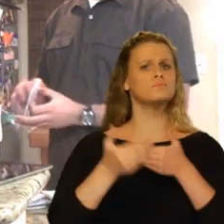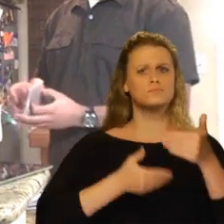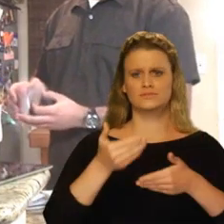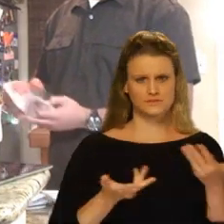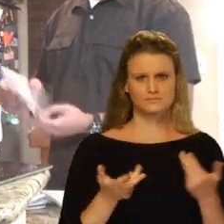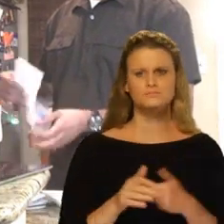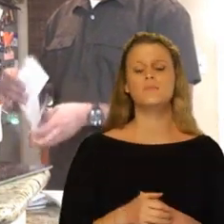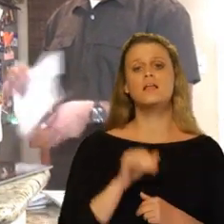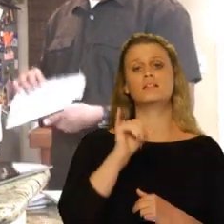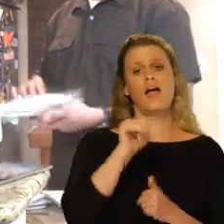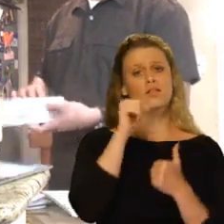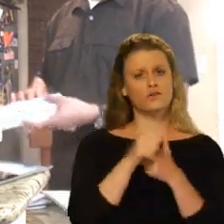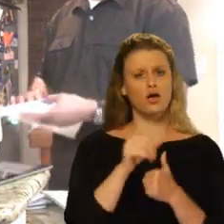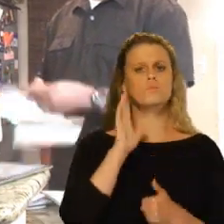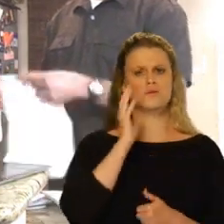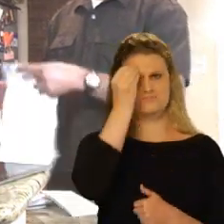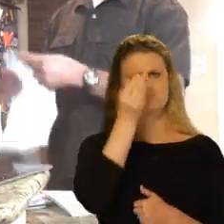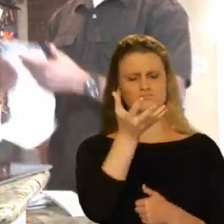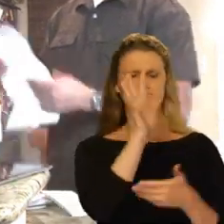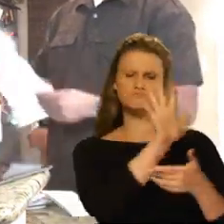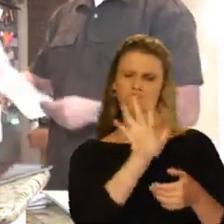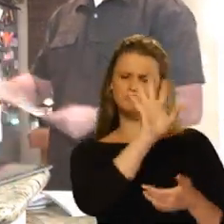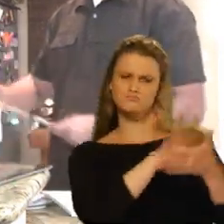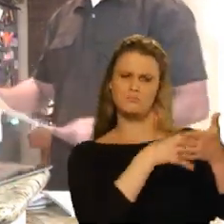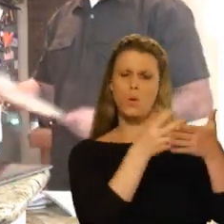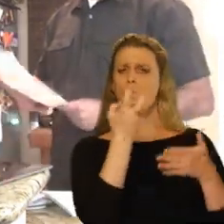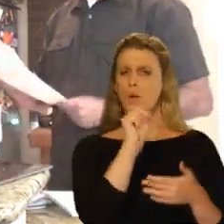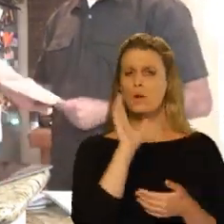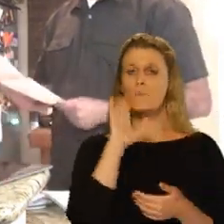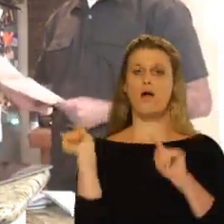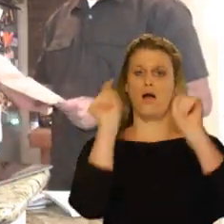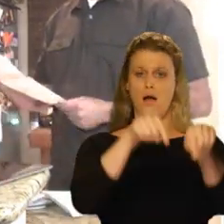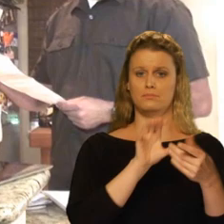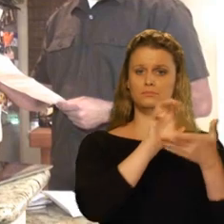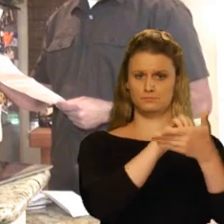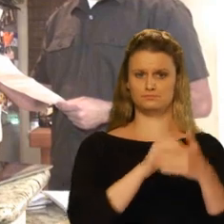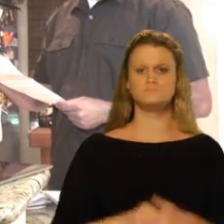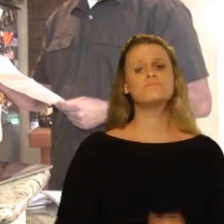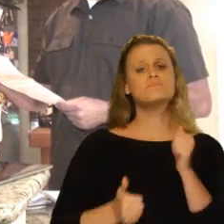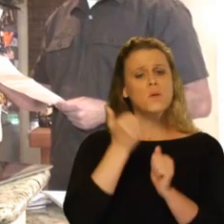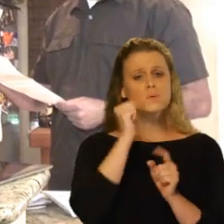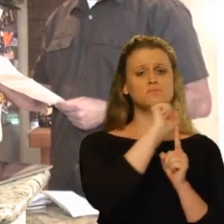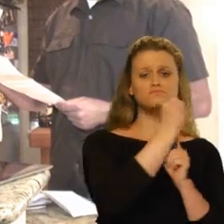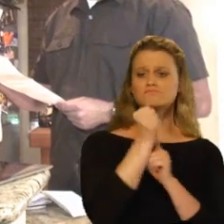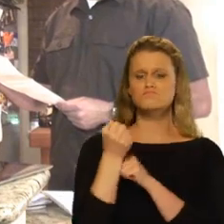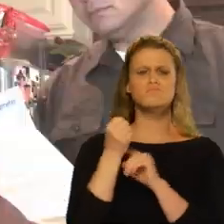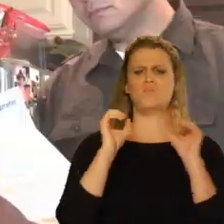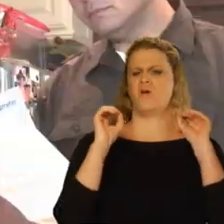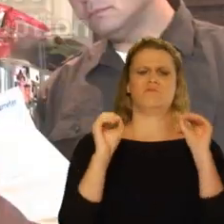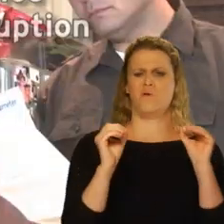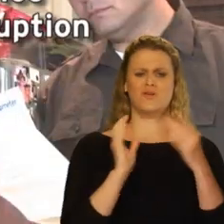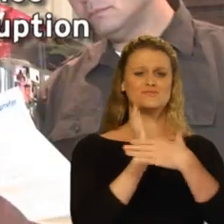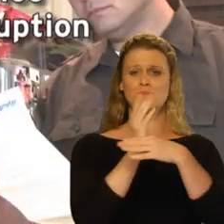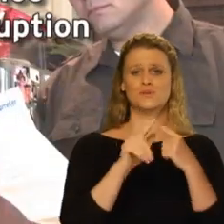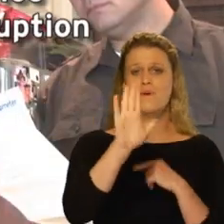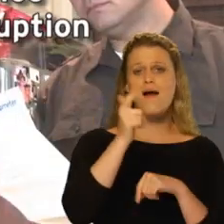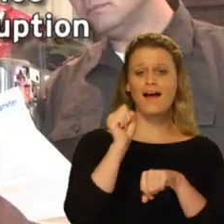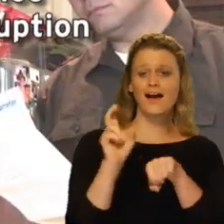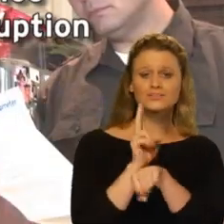when the installation is scheduled to take place in your area. In most cases, there will be no interruption to your gas